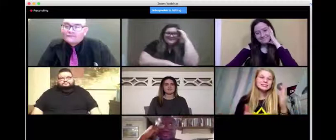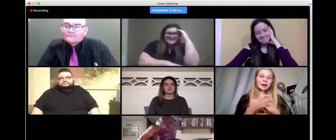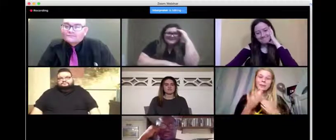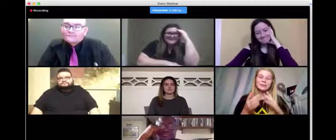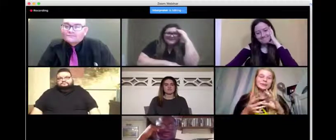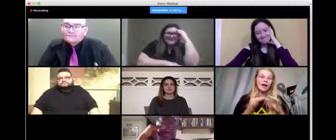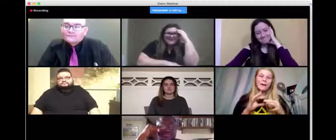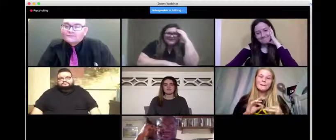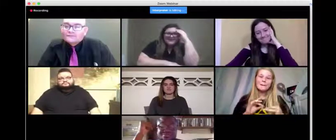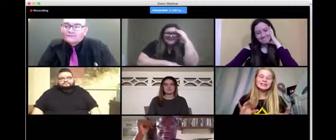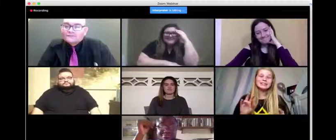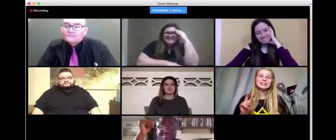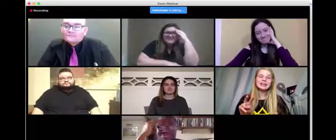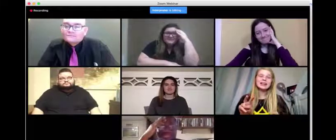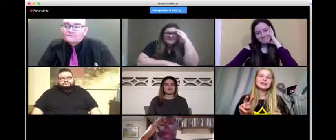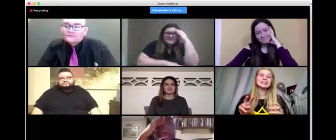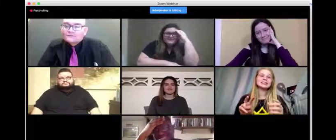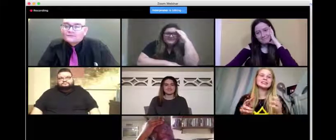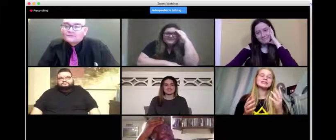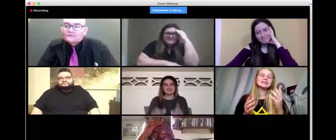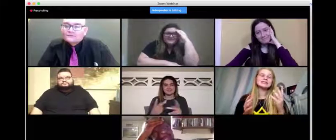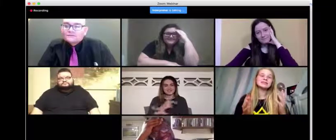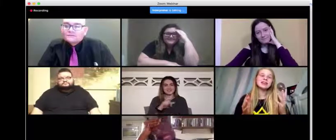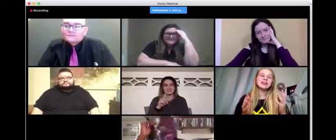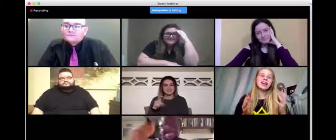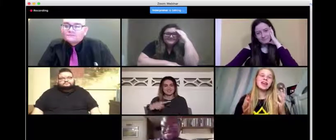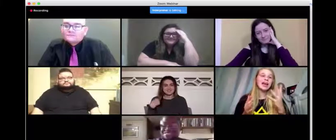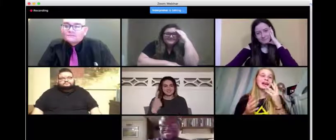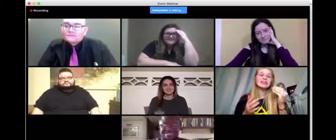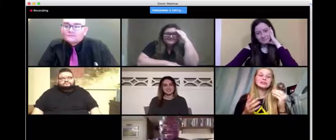Taylor says that's crazy. And Blakelyn says, yeah, they're really rude.